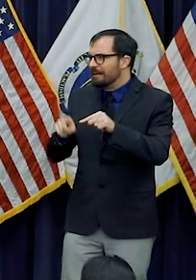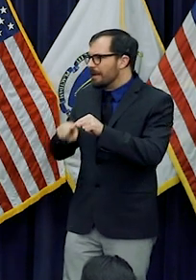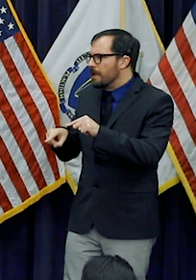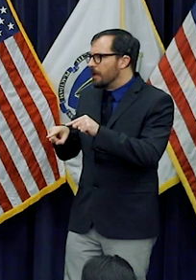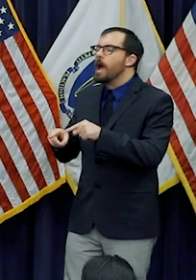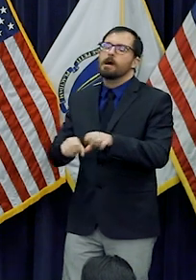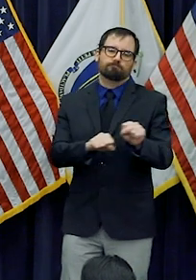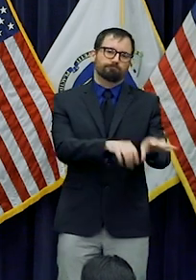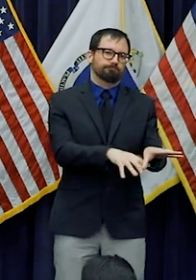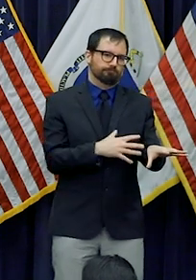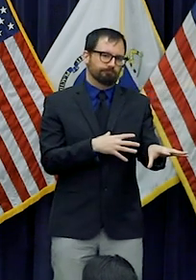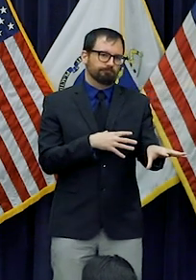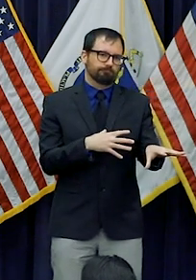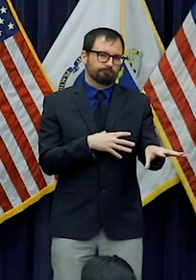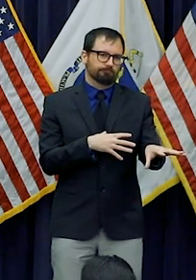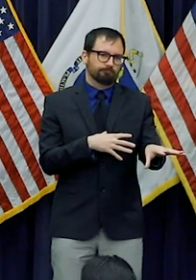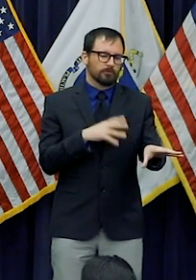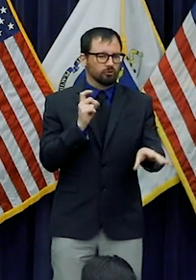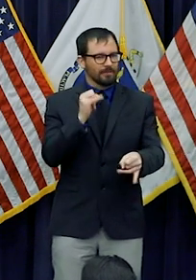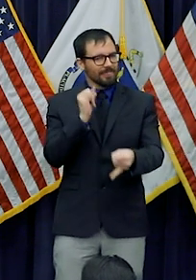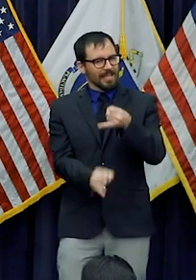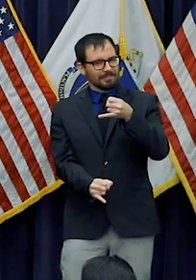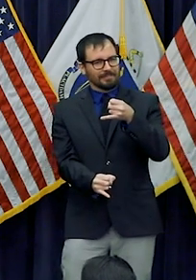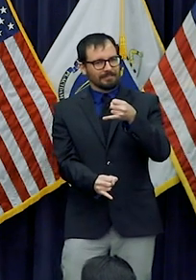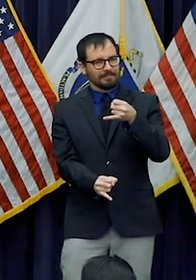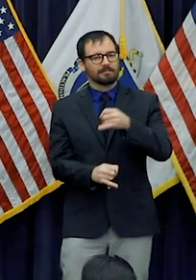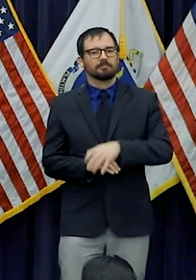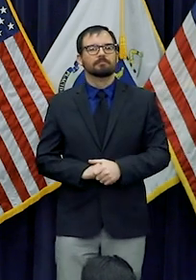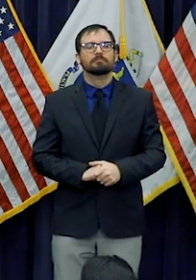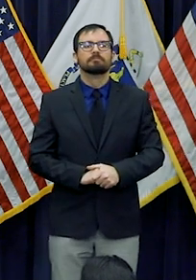process several weeks ago.